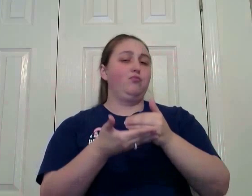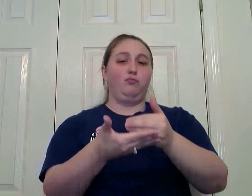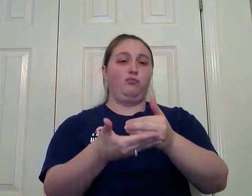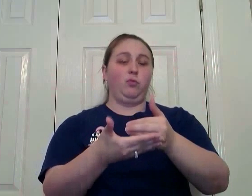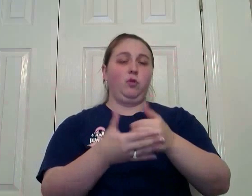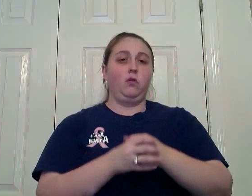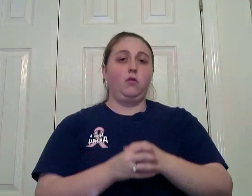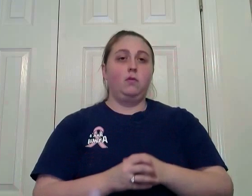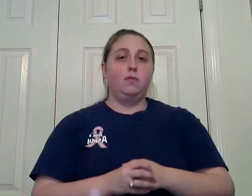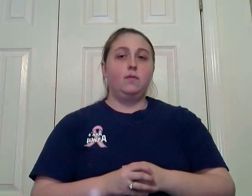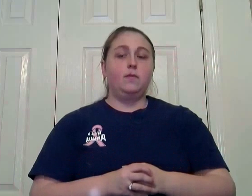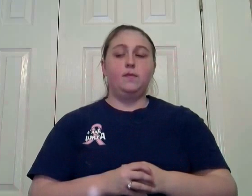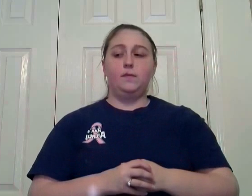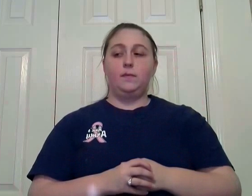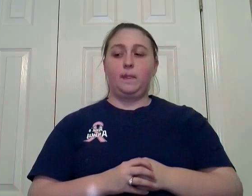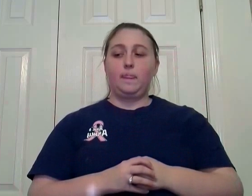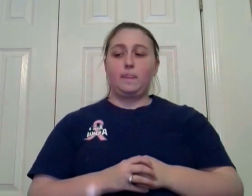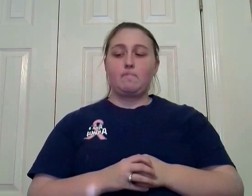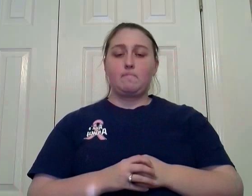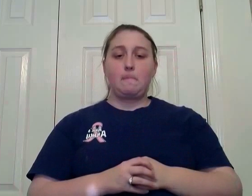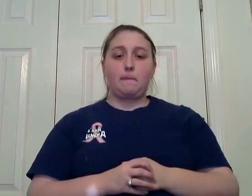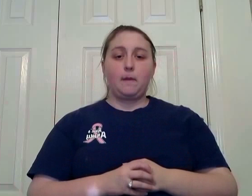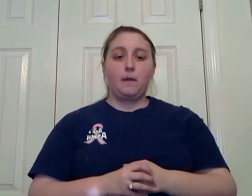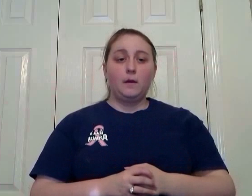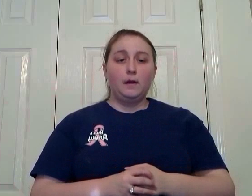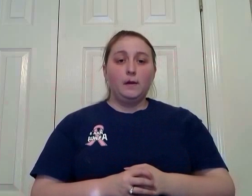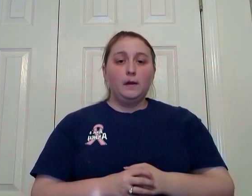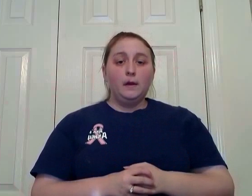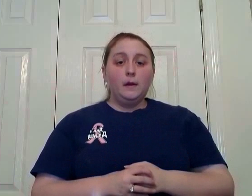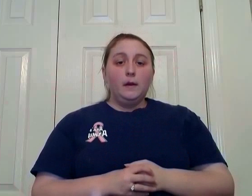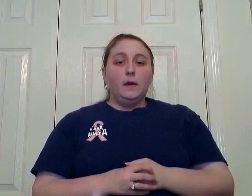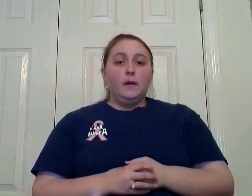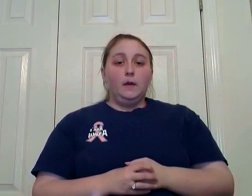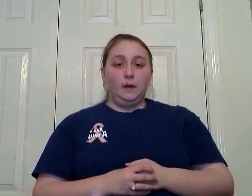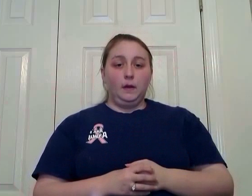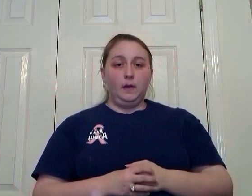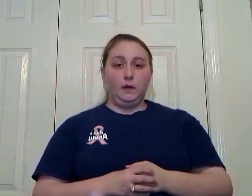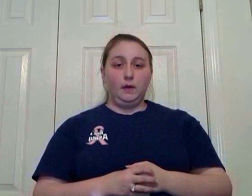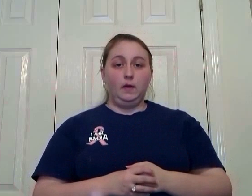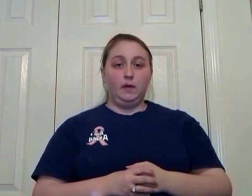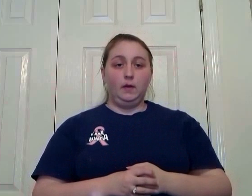So I have to do what's called tacking.